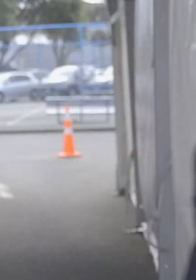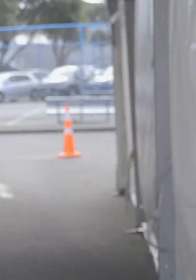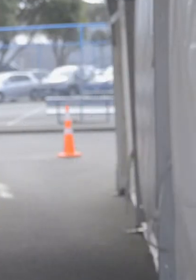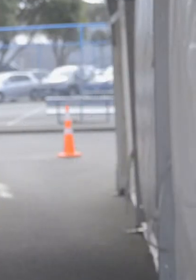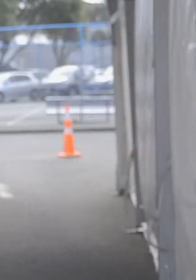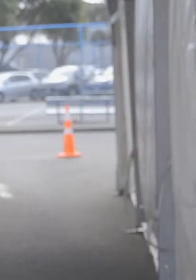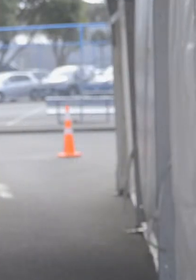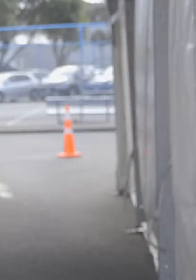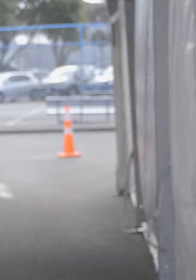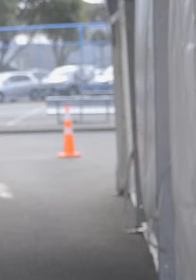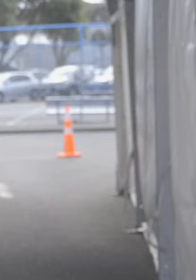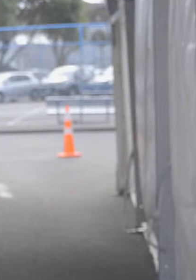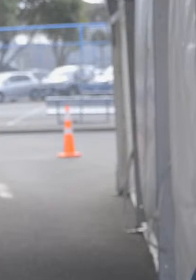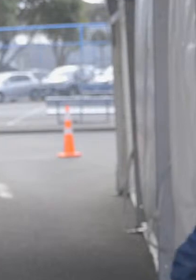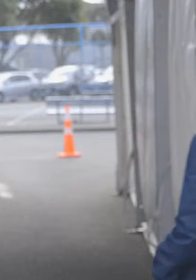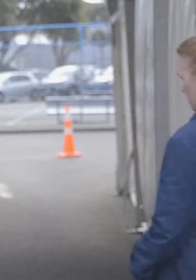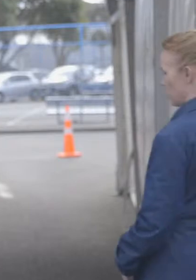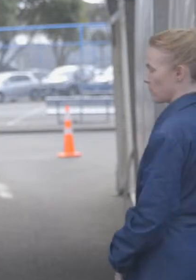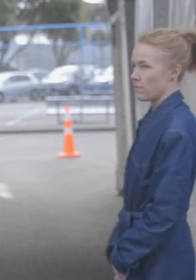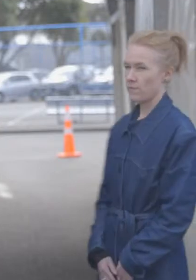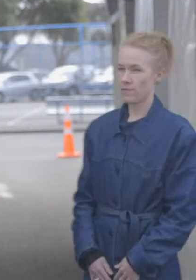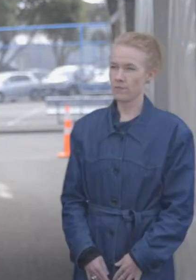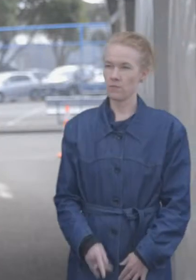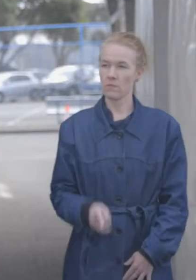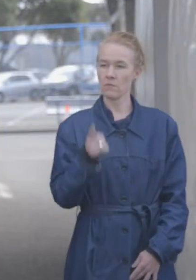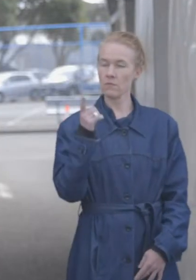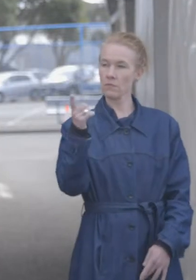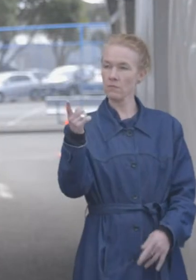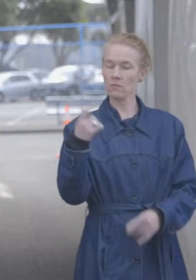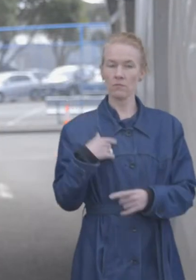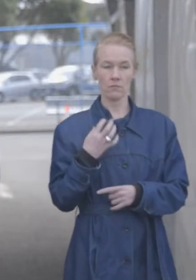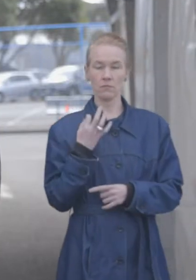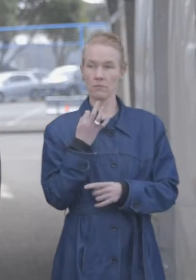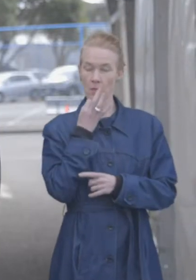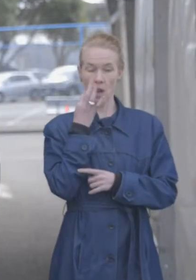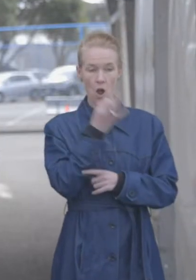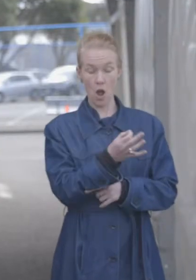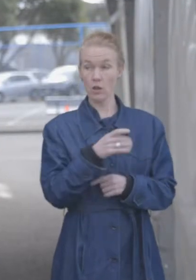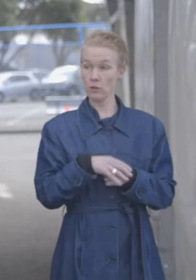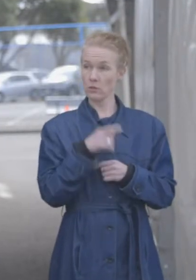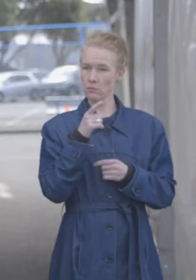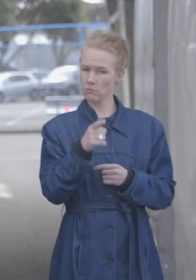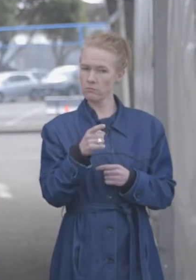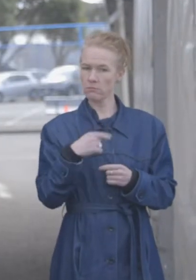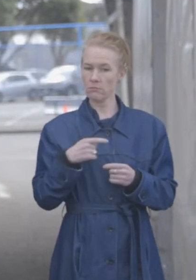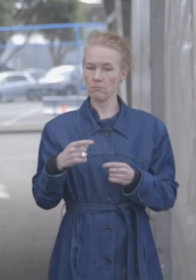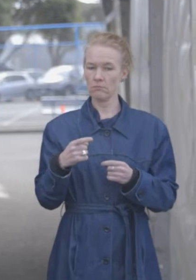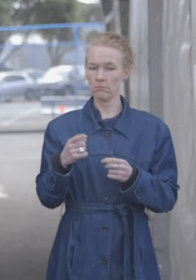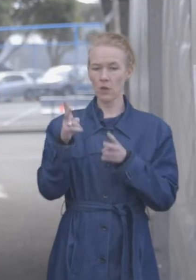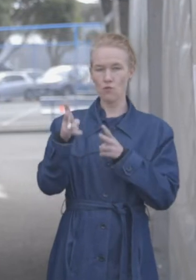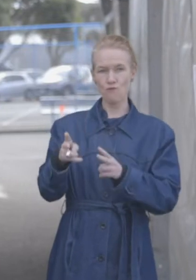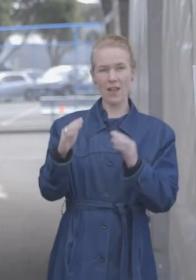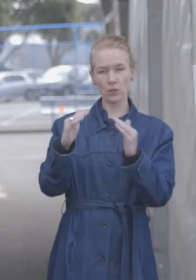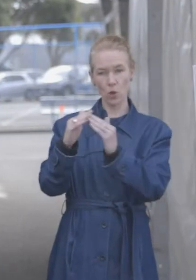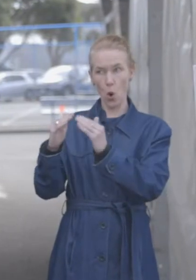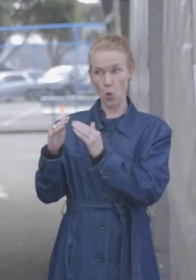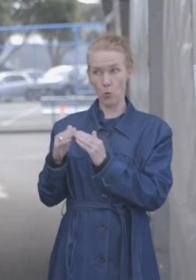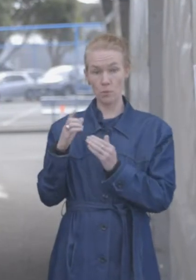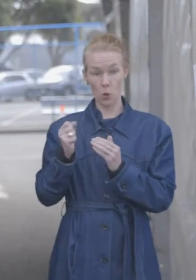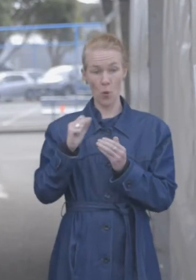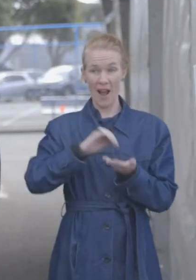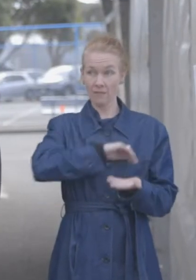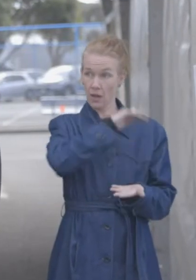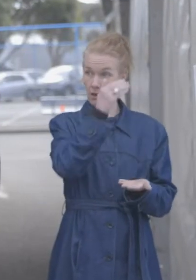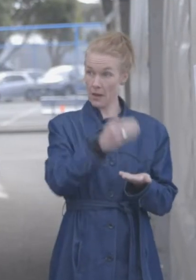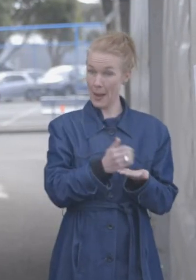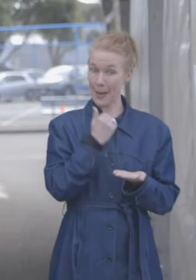number of the amount of PPE that would be available for rest homes? Oh, well, we would be supplying them with the PPE that they needed. We have very